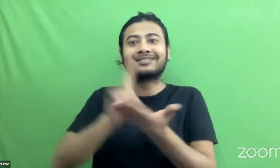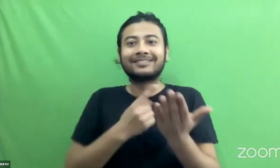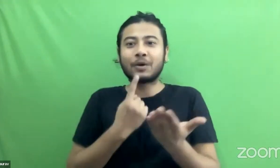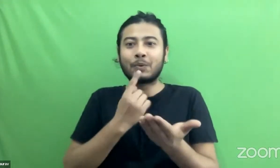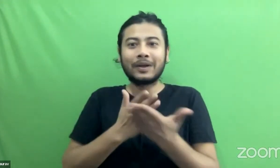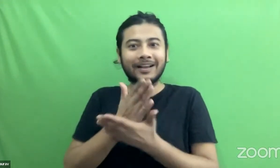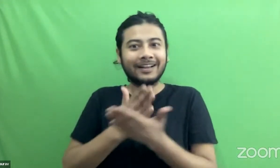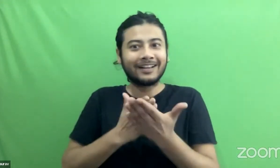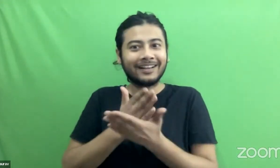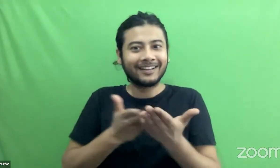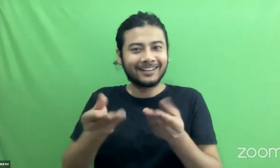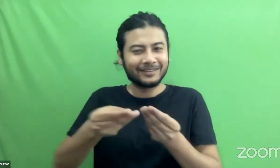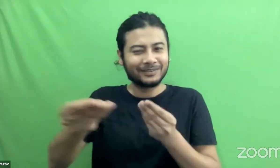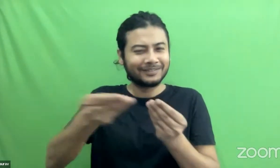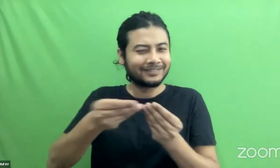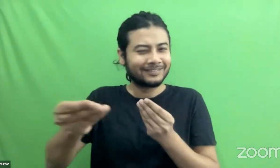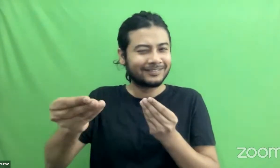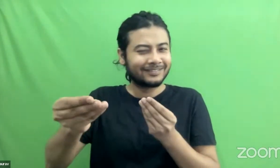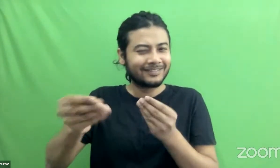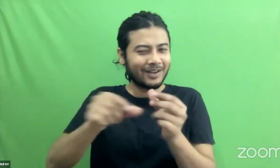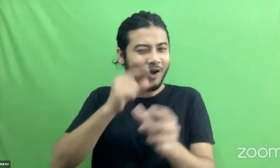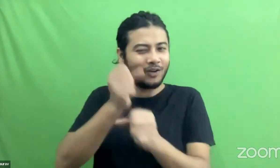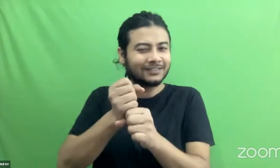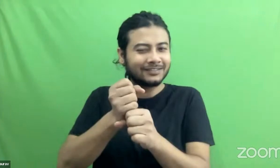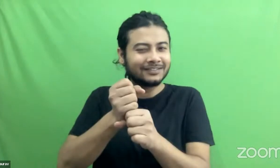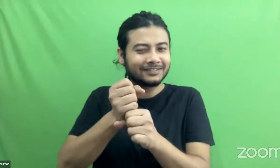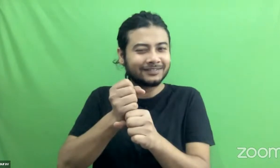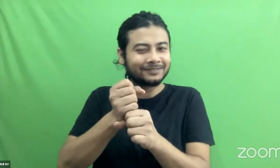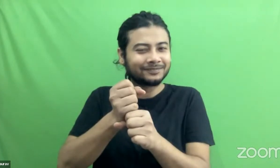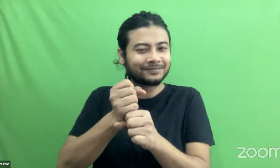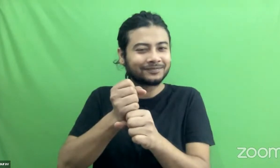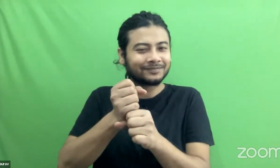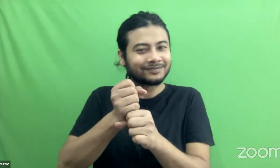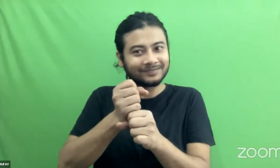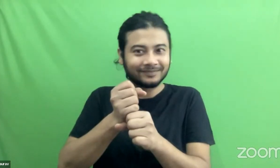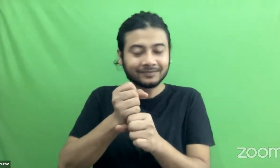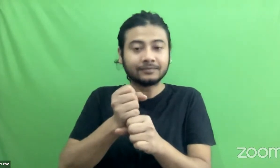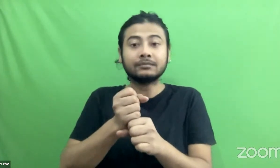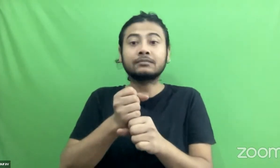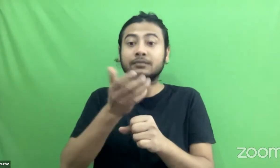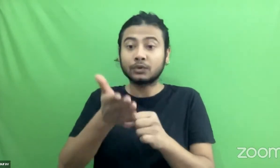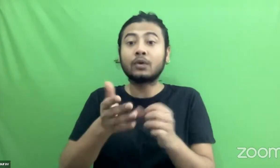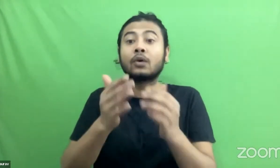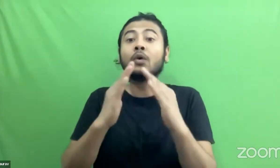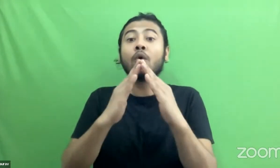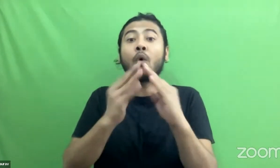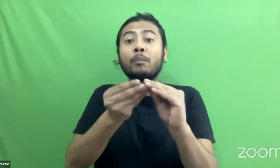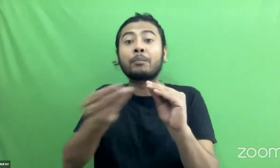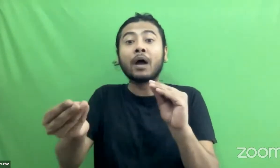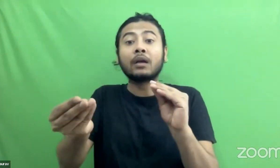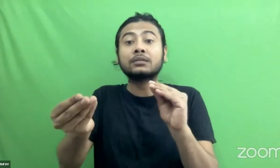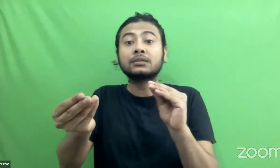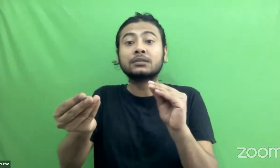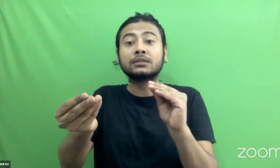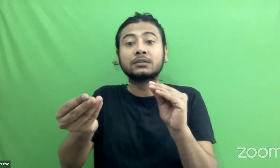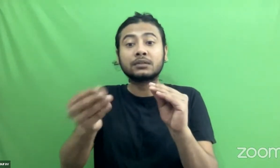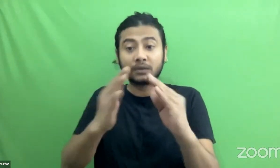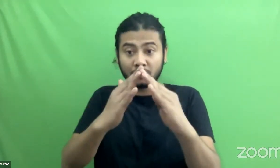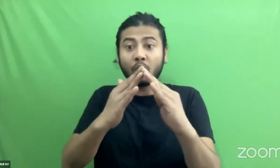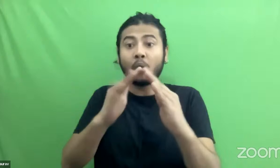temple, anybody who has ISKCON temple, I can connect you to that temple, and you can go during Janmashtami